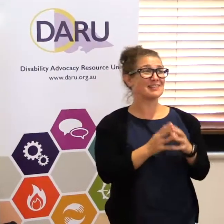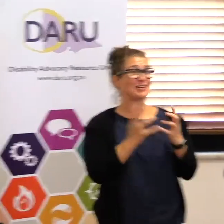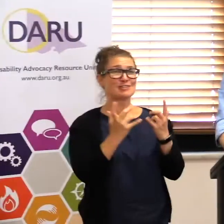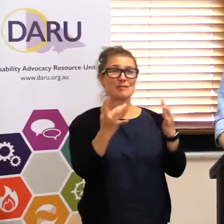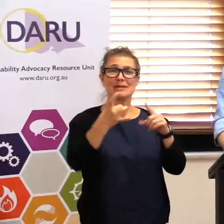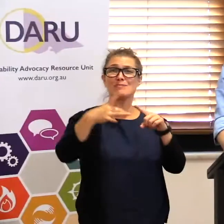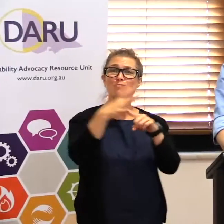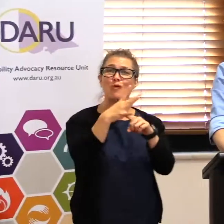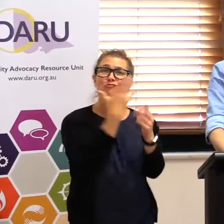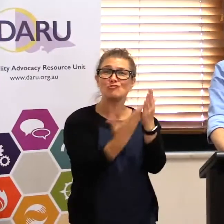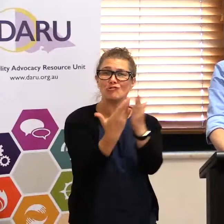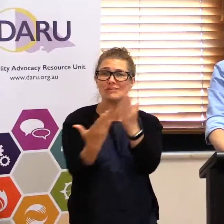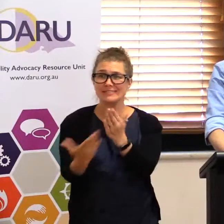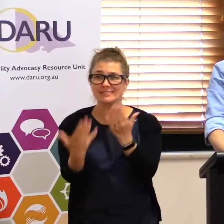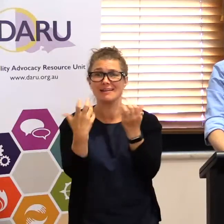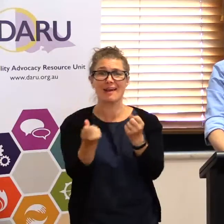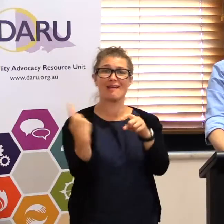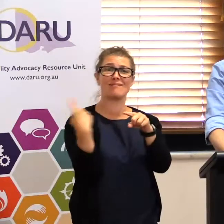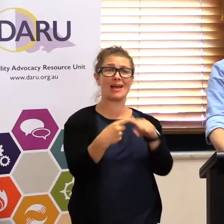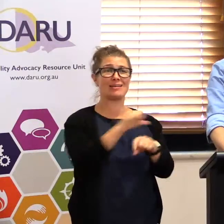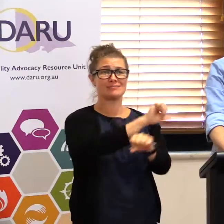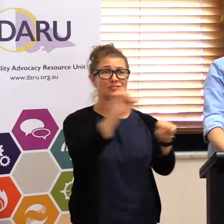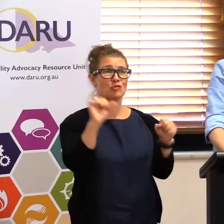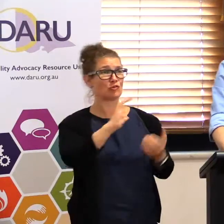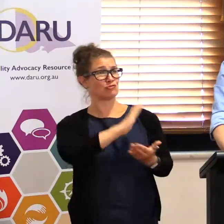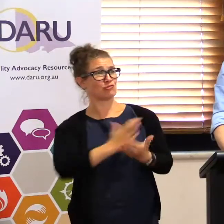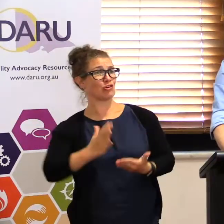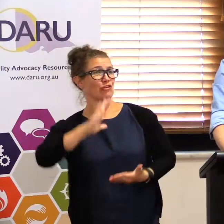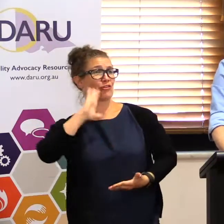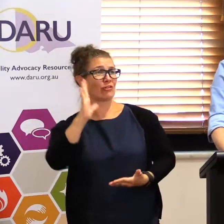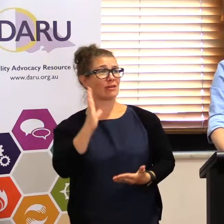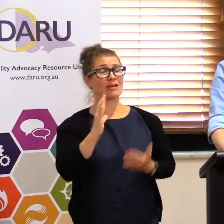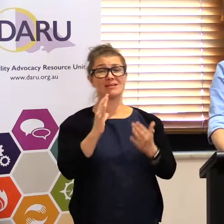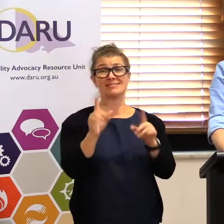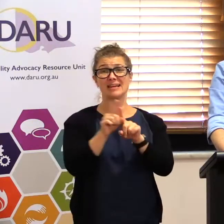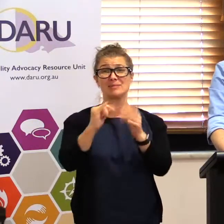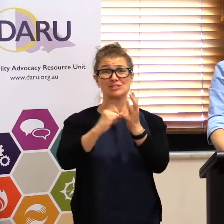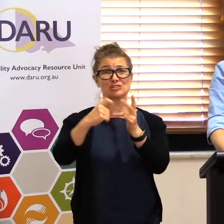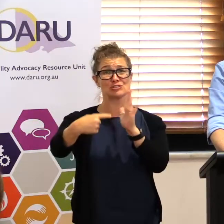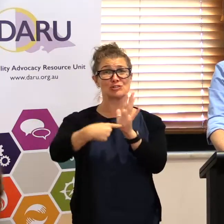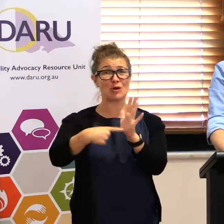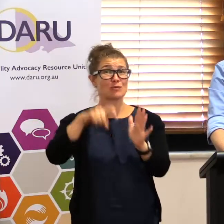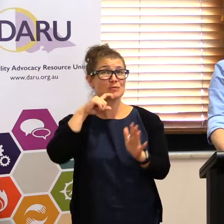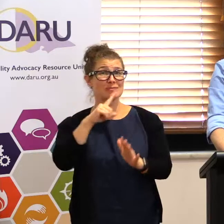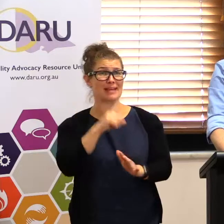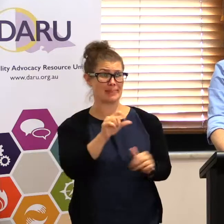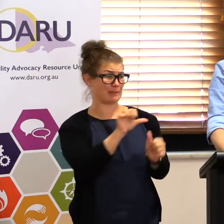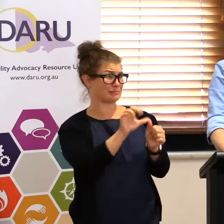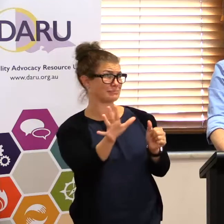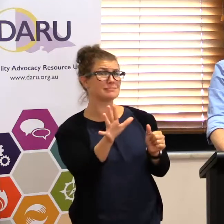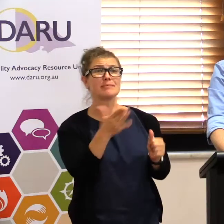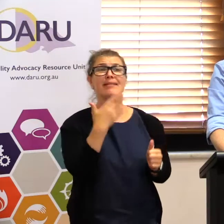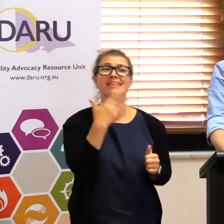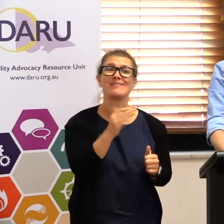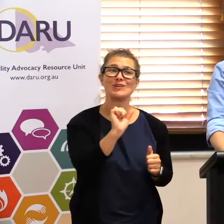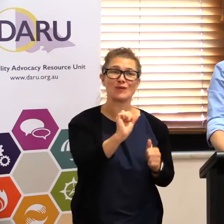important stories and testimonials, as Scott would say. That was incredible. So yeah, thanks for the presentation. So before